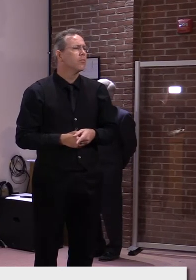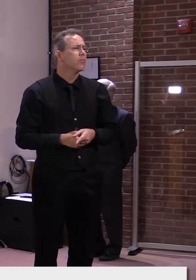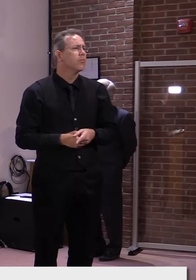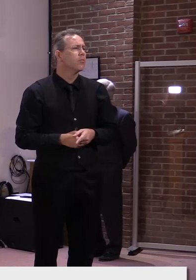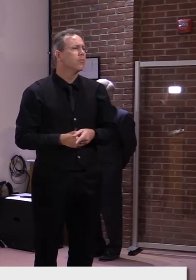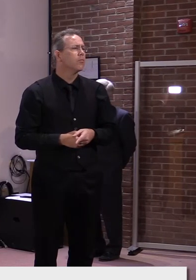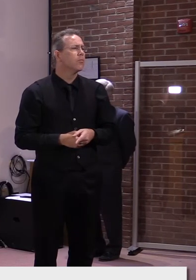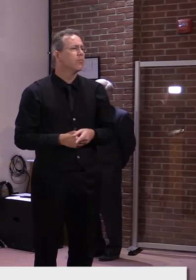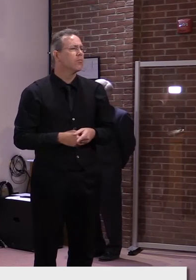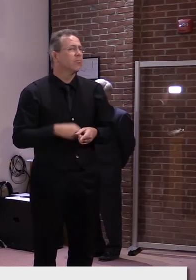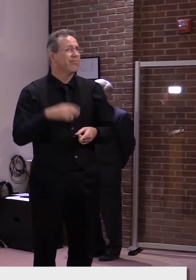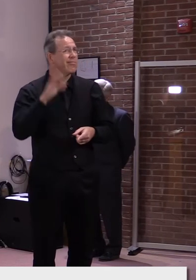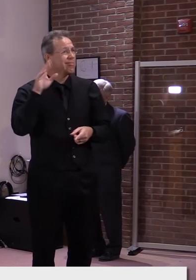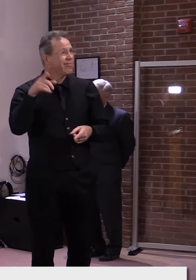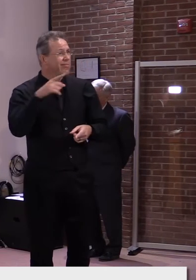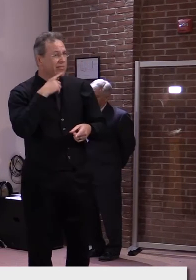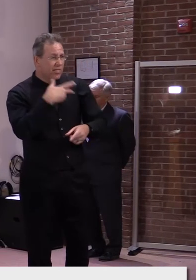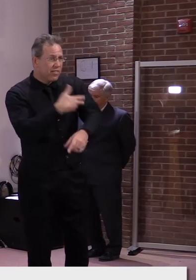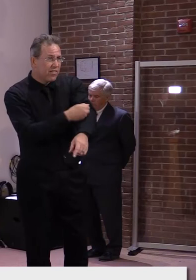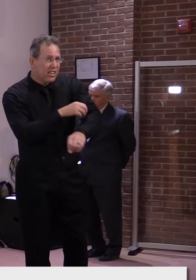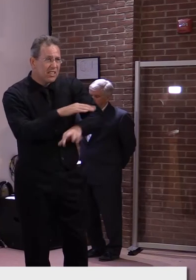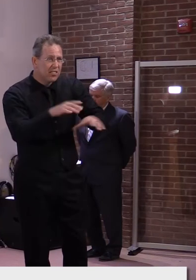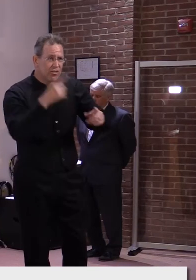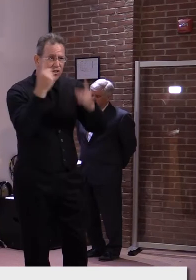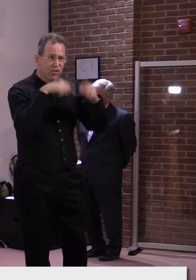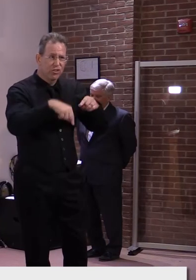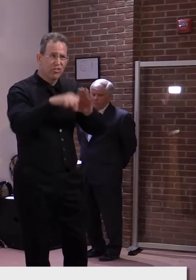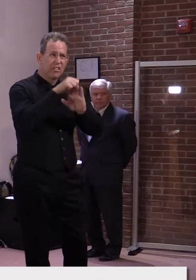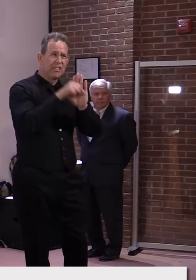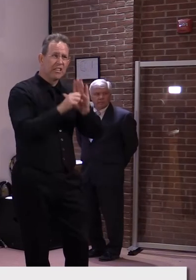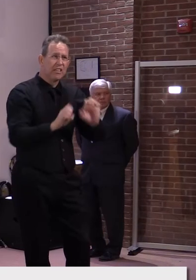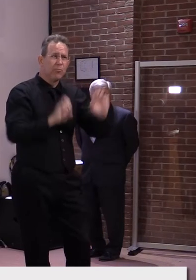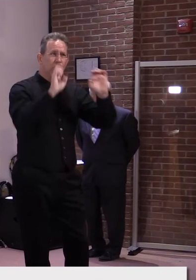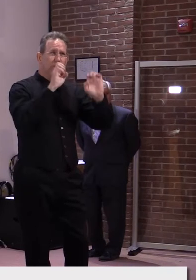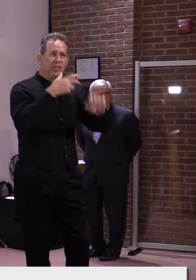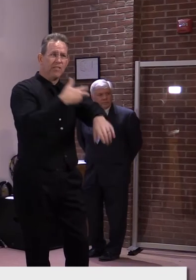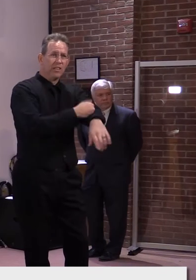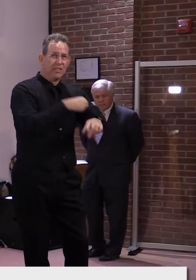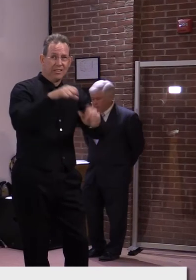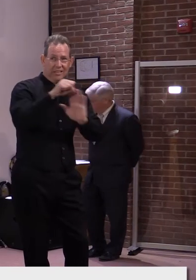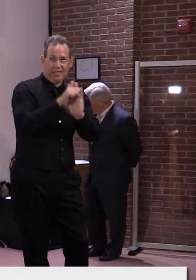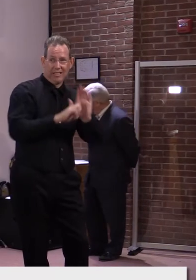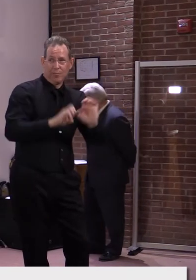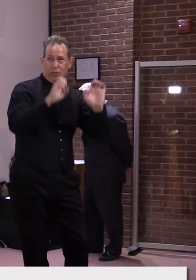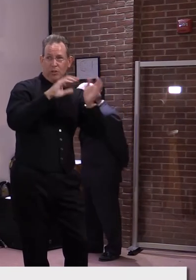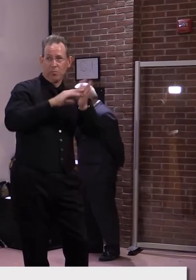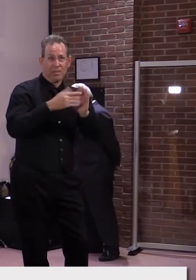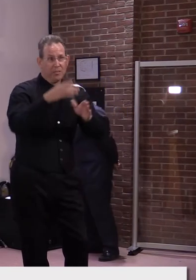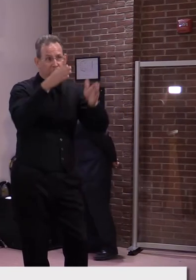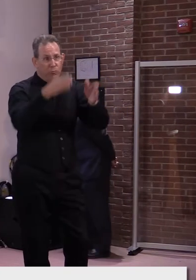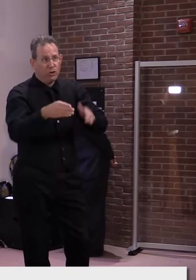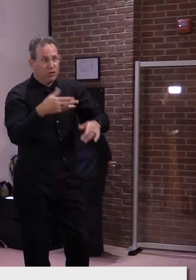that? Yeah, I don't know. I haven't seen the legal analysis, and I know that the